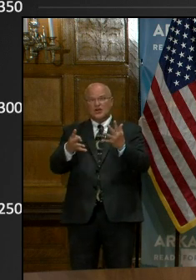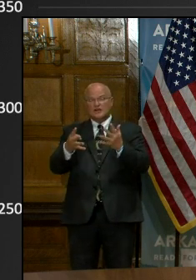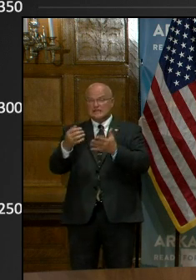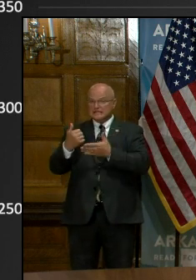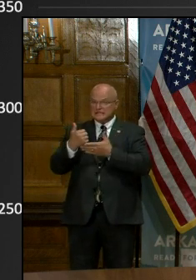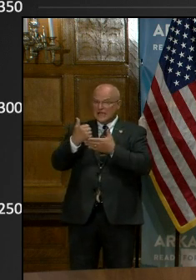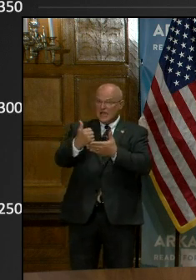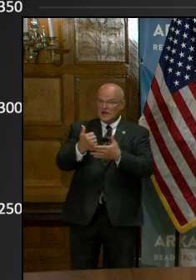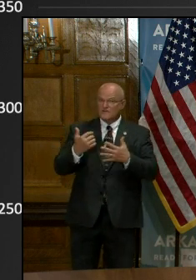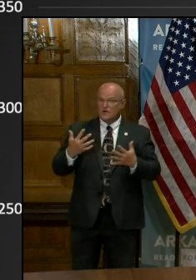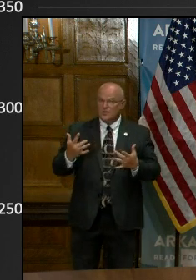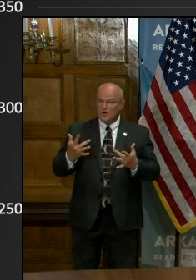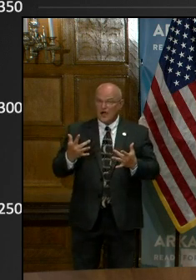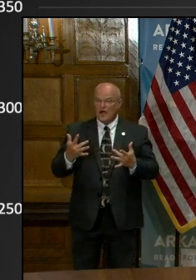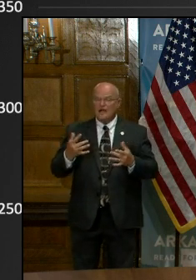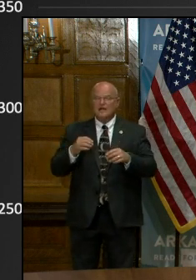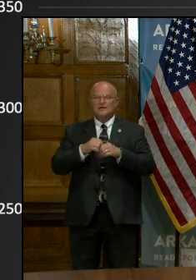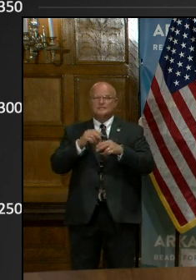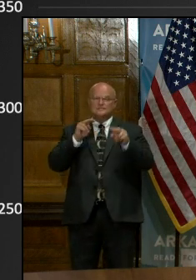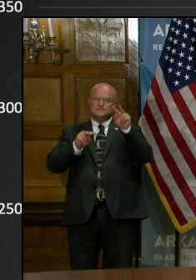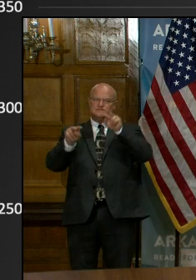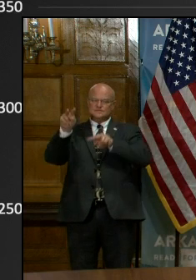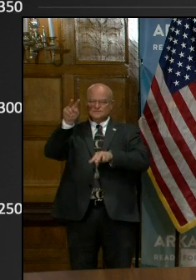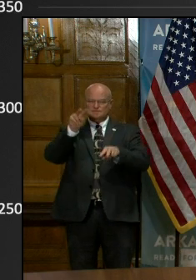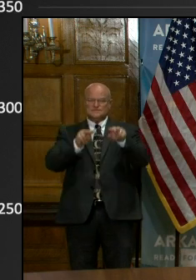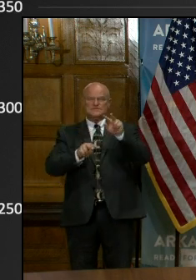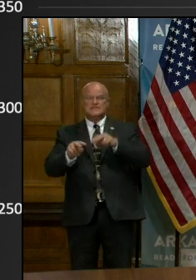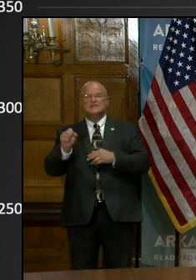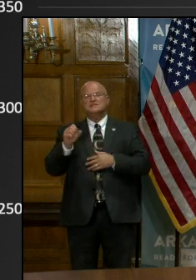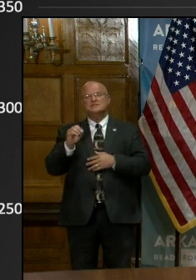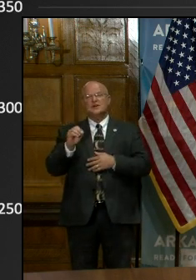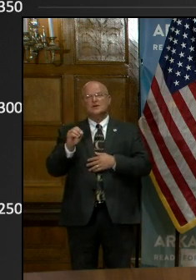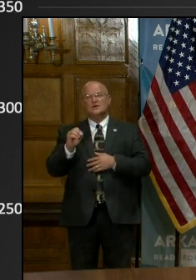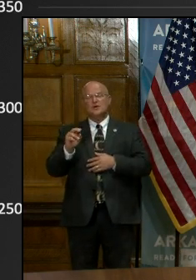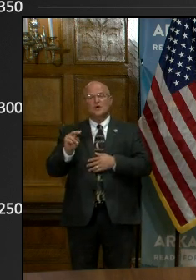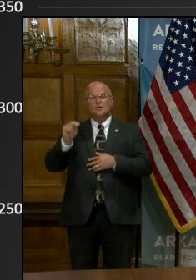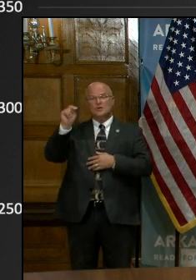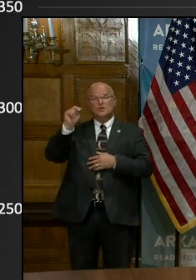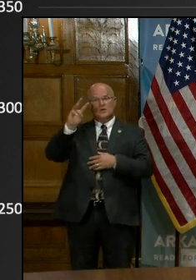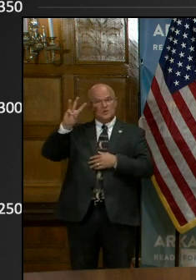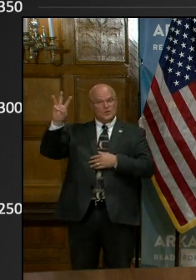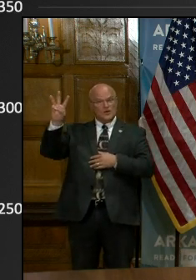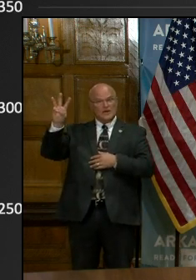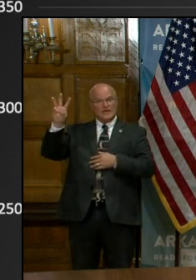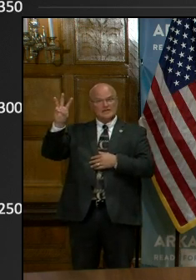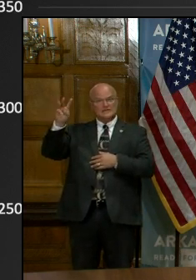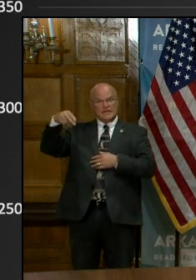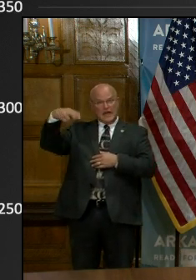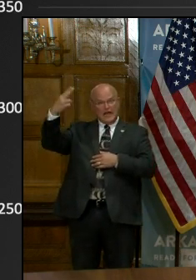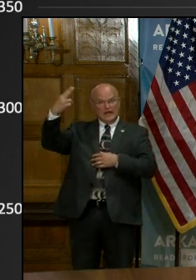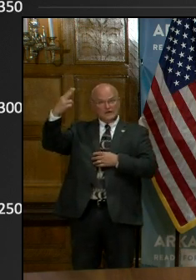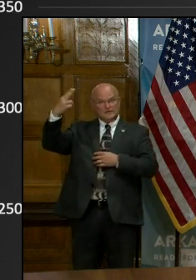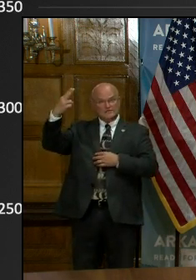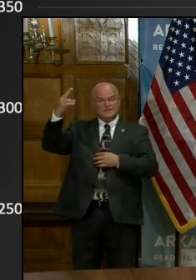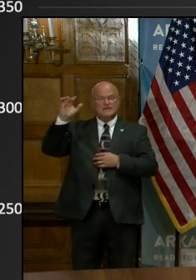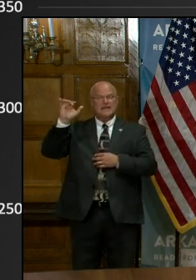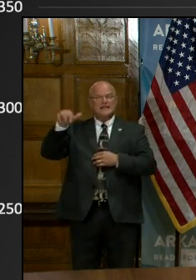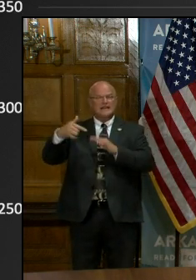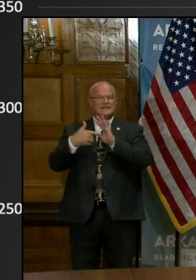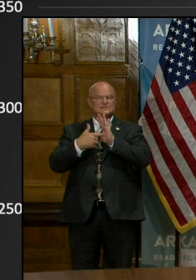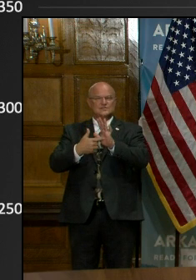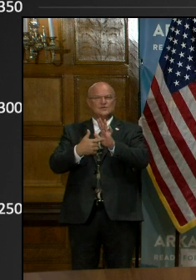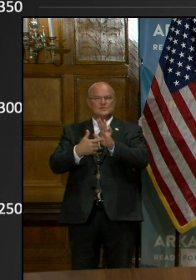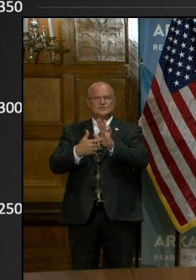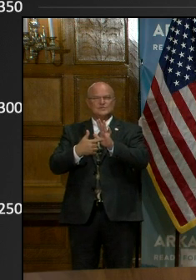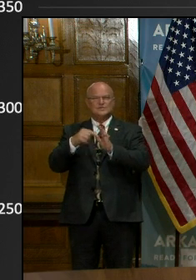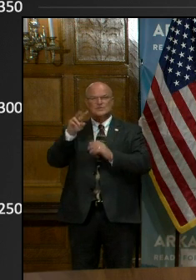helpful because you can put it in perspective. So the northwest region is the high one that shows